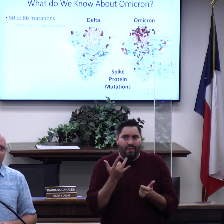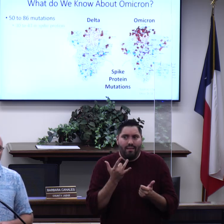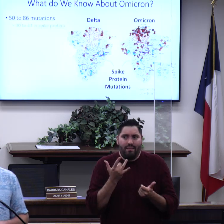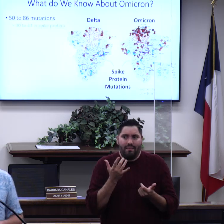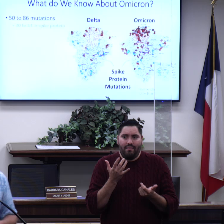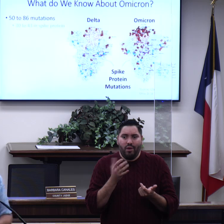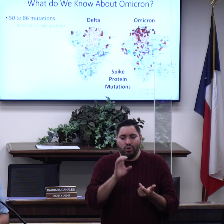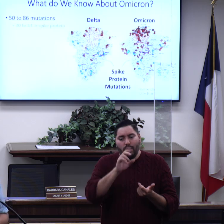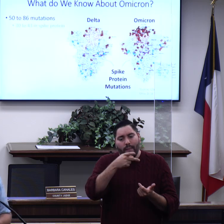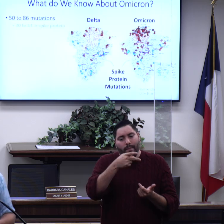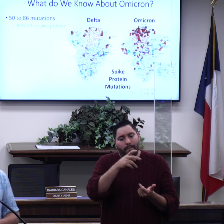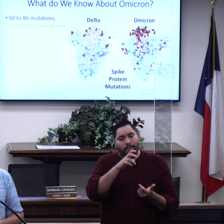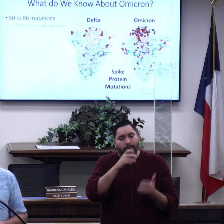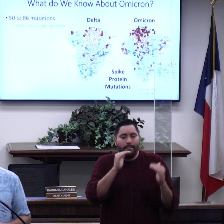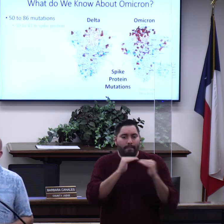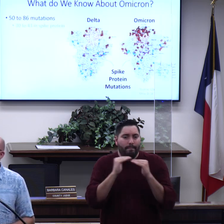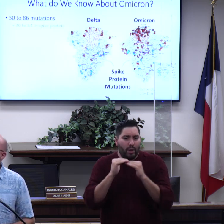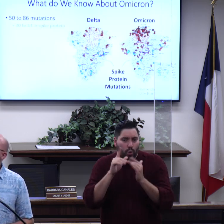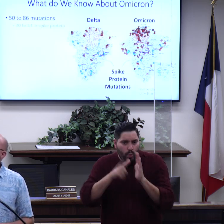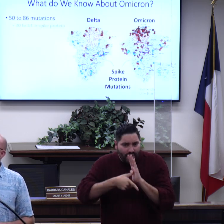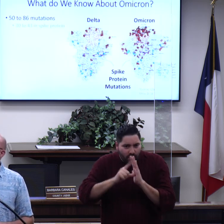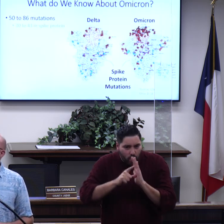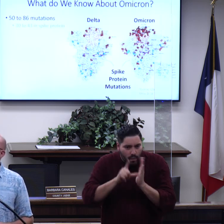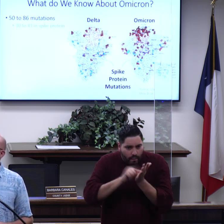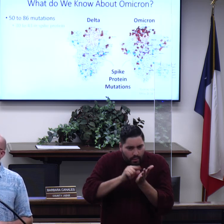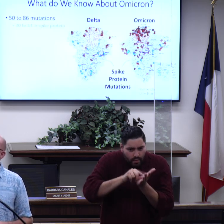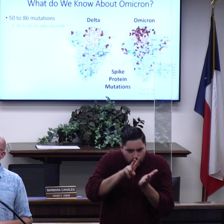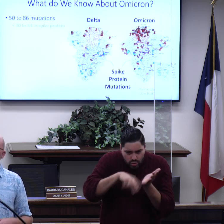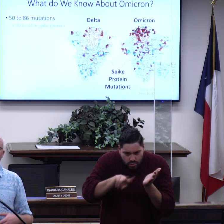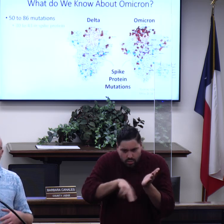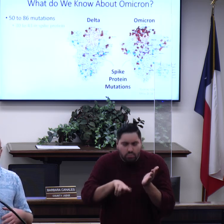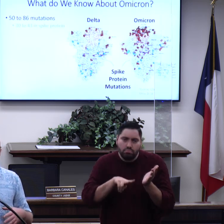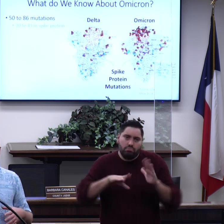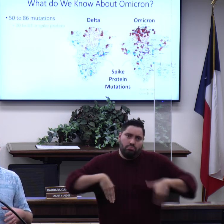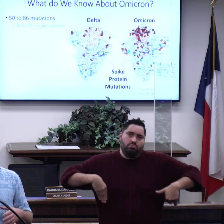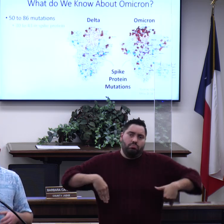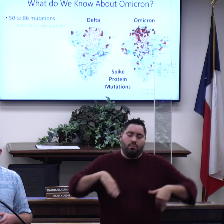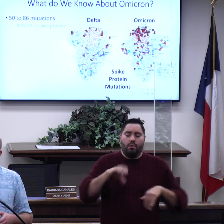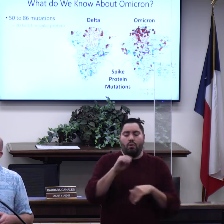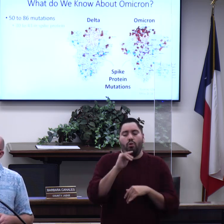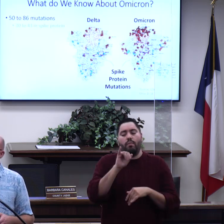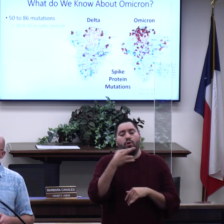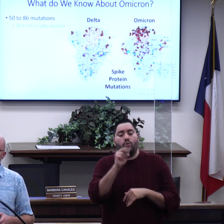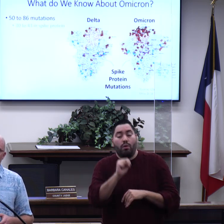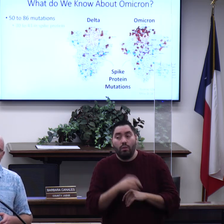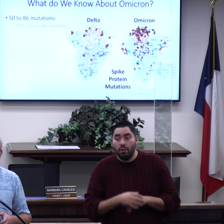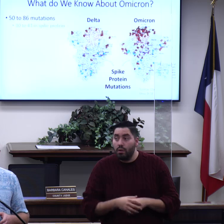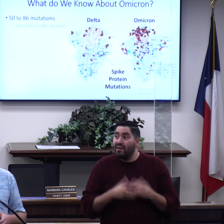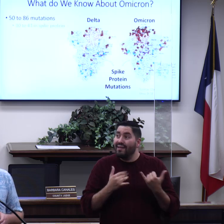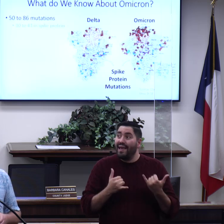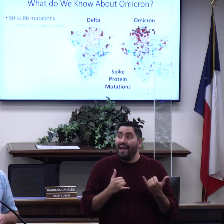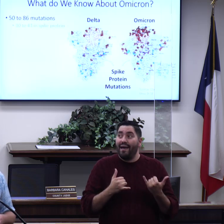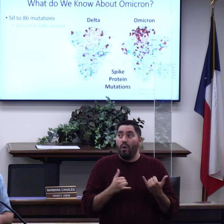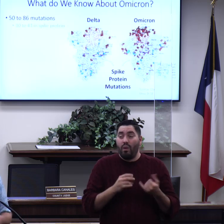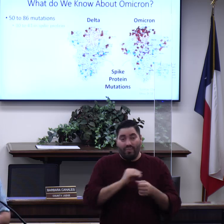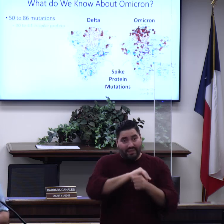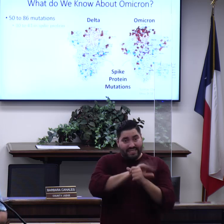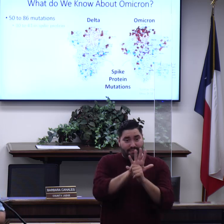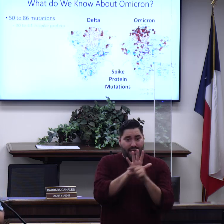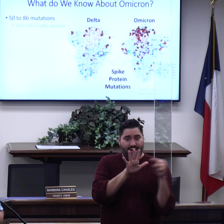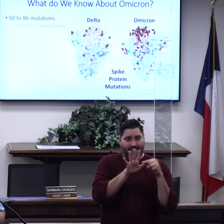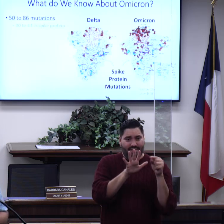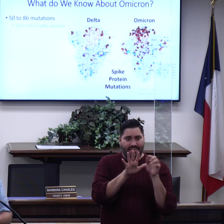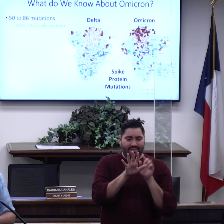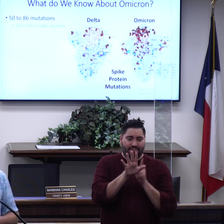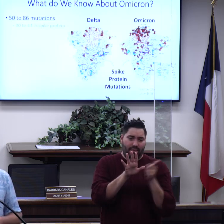peer-reviewed publications on Omicron right now. So that's what we know. Now, the part that we're really concerned about is the spike protein, which